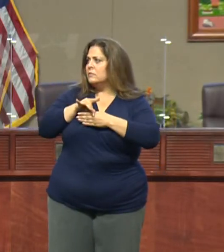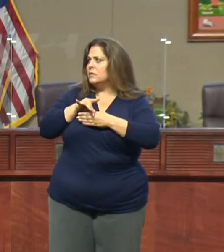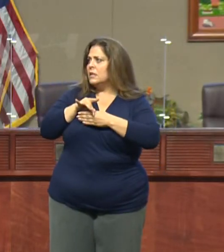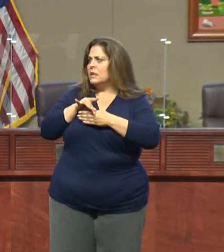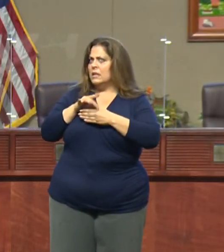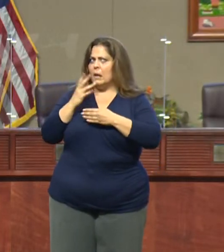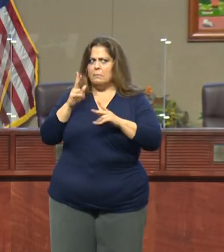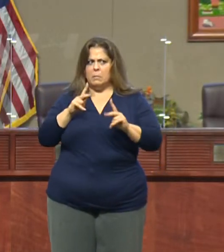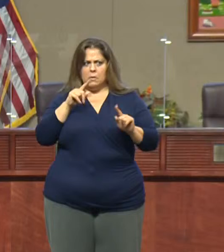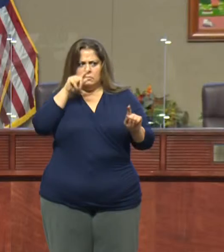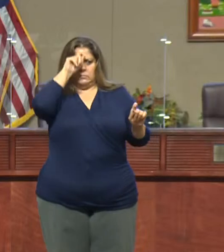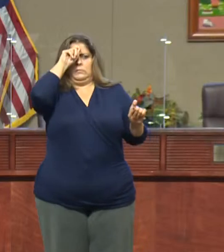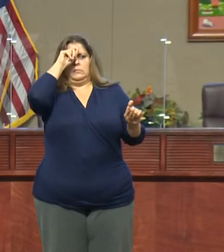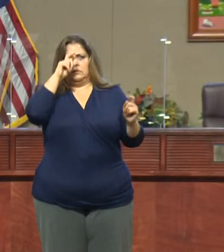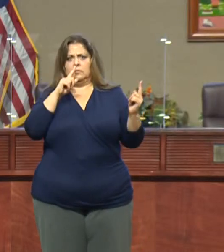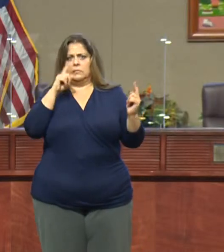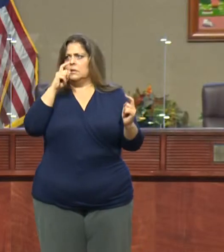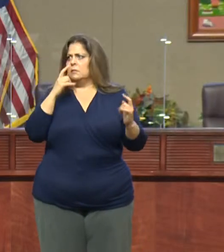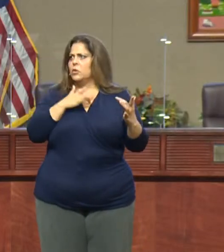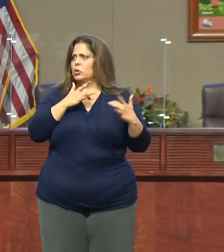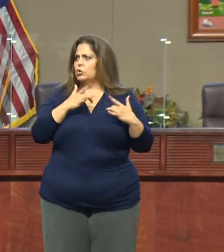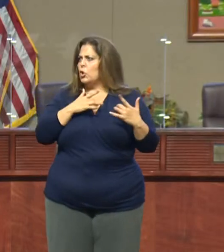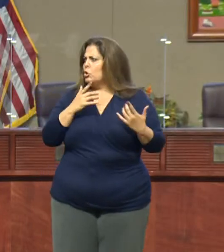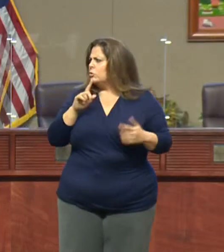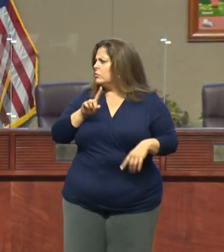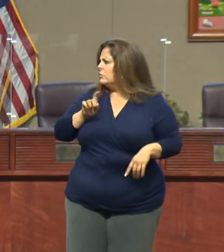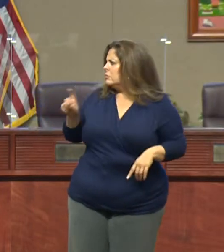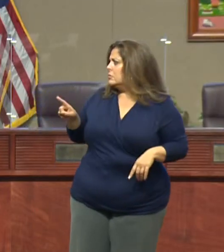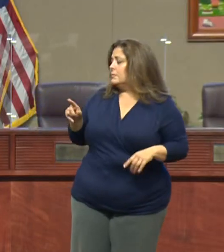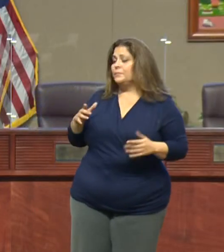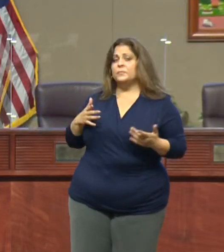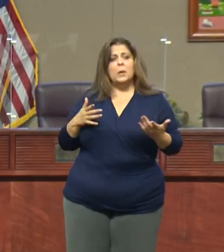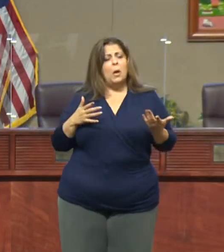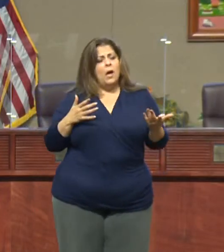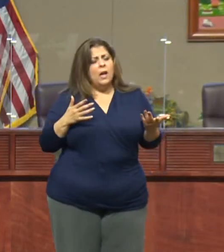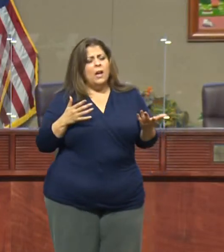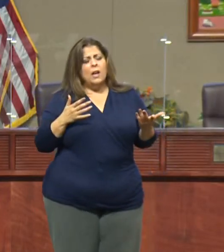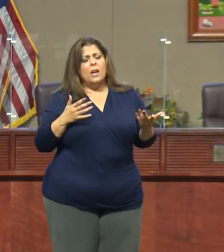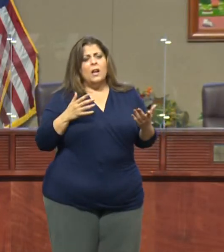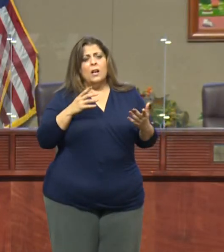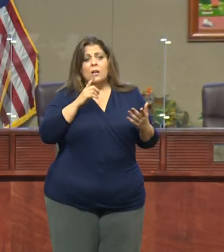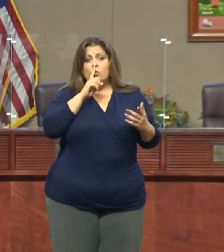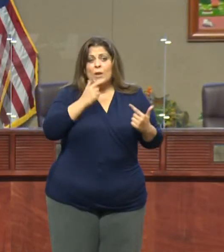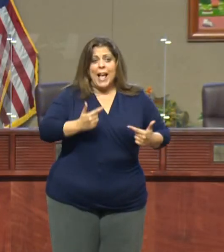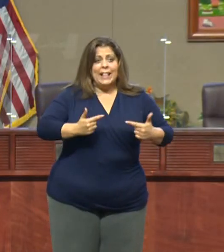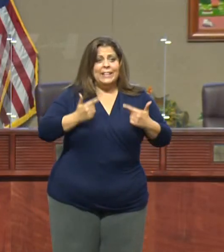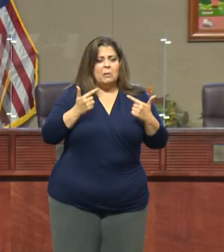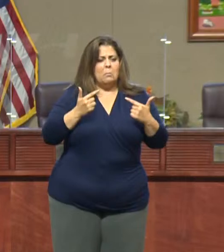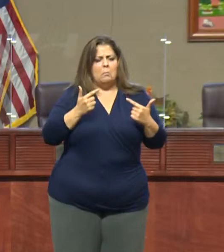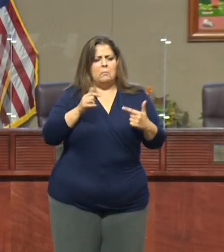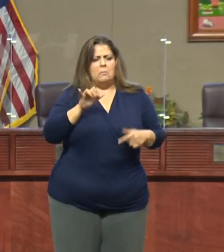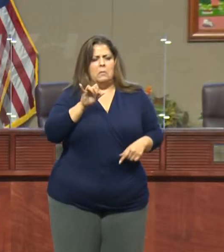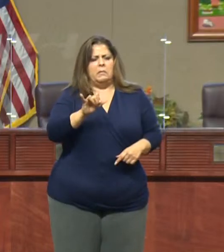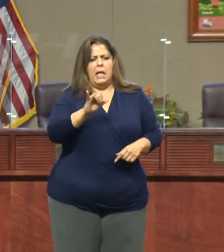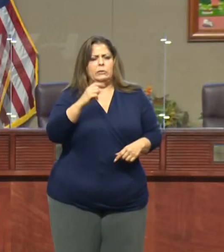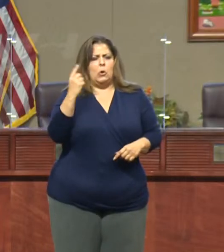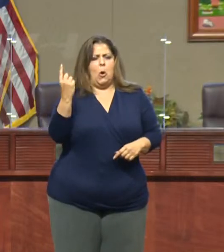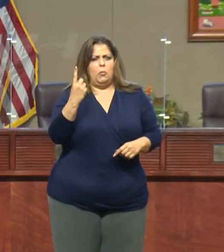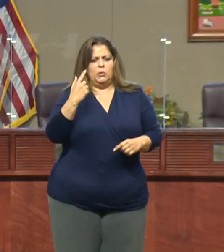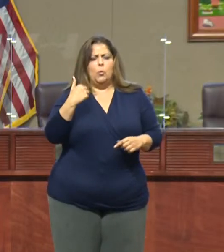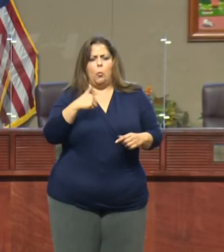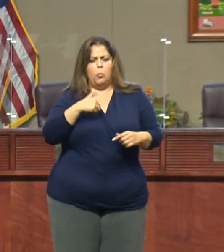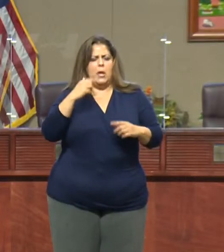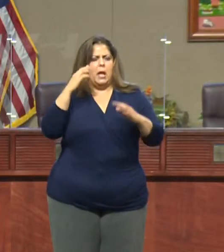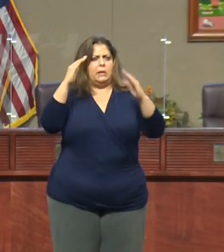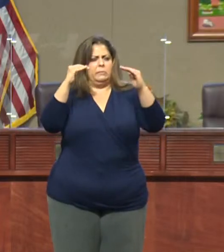these concerns nationwide? Yeah, but the reality is that this always has been an expectation that it could